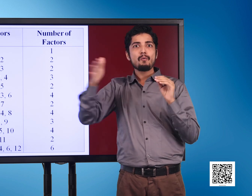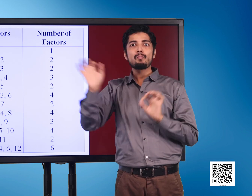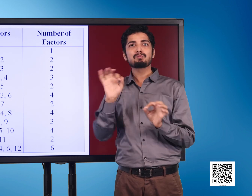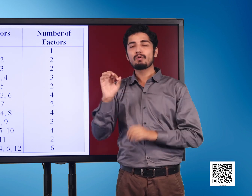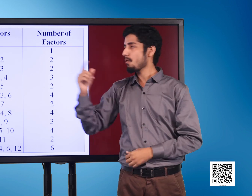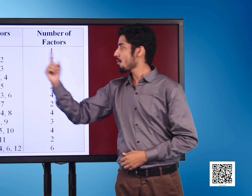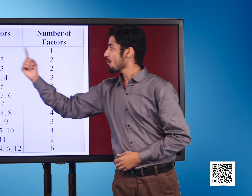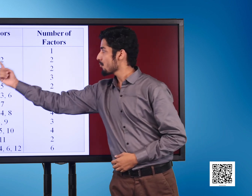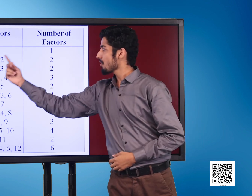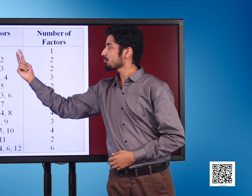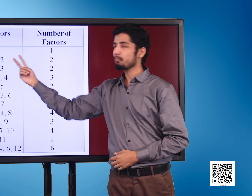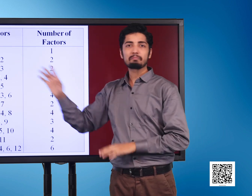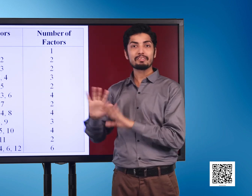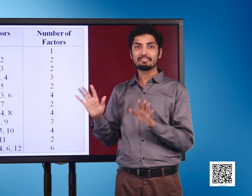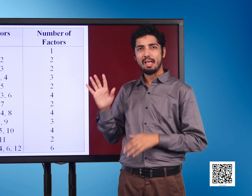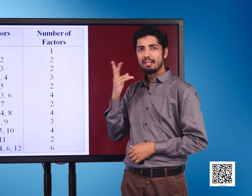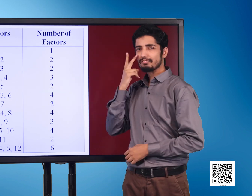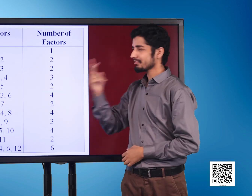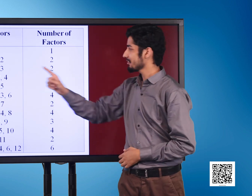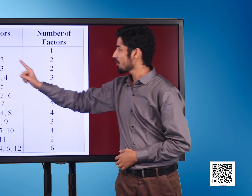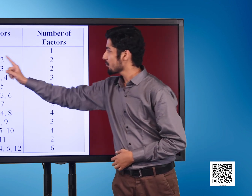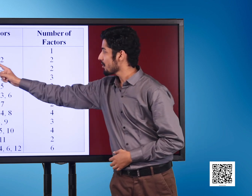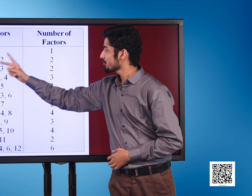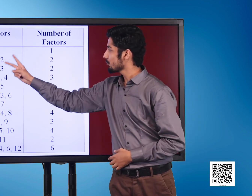4, 6, 12. 6.